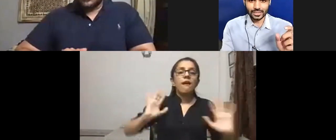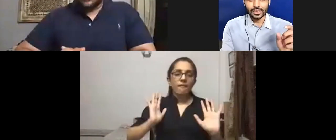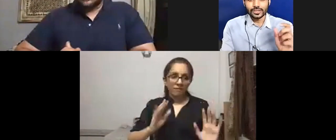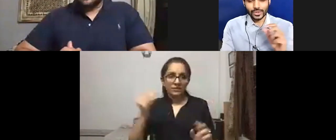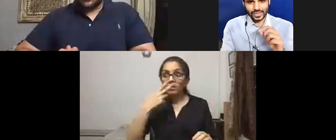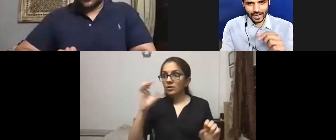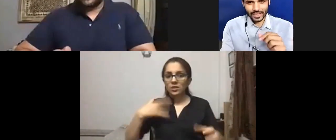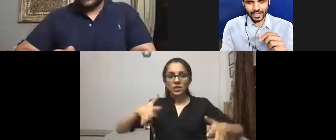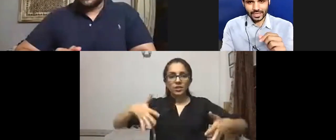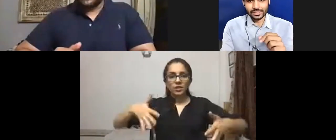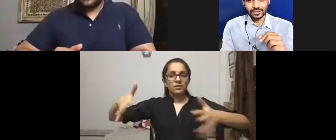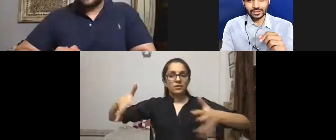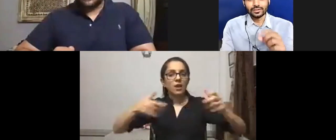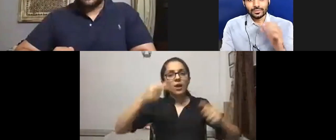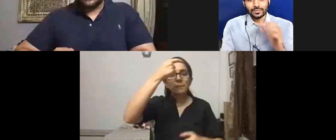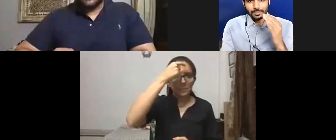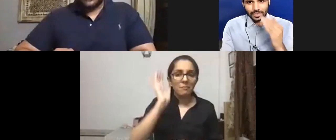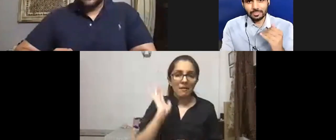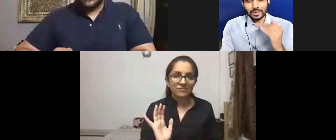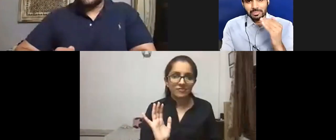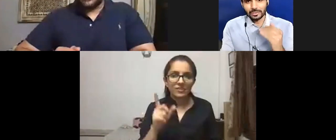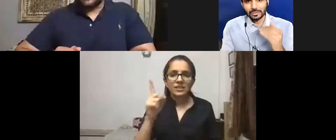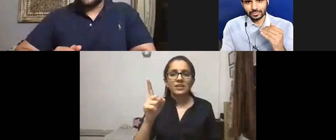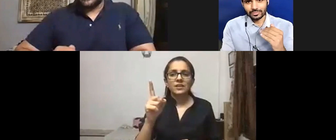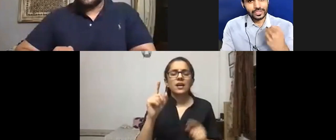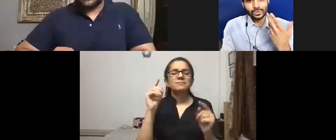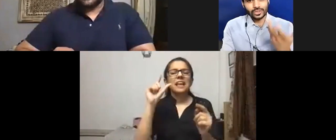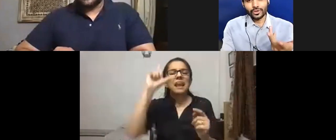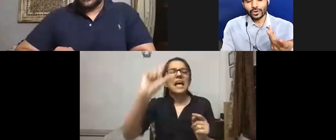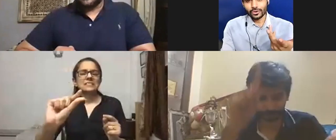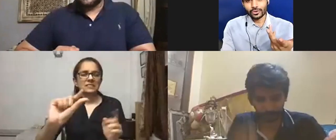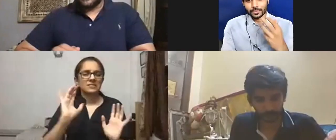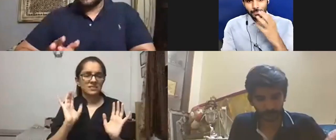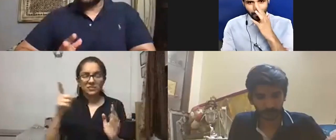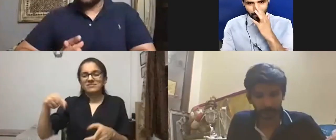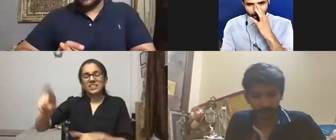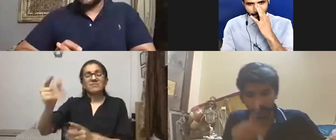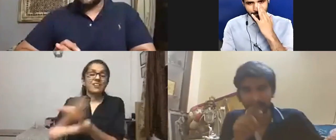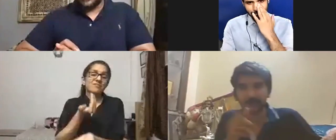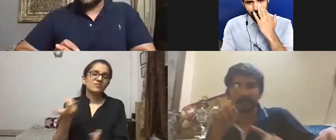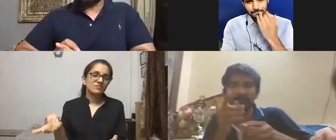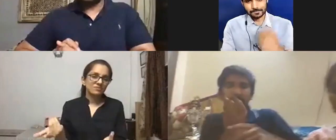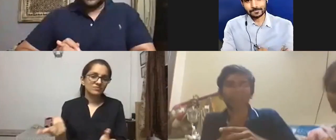days. So in that case, keep it minimum. It is only for your good.